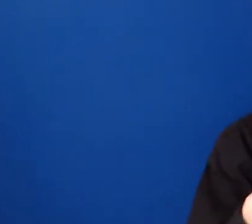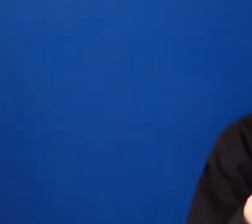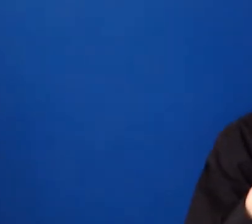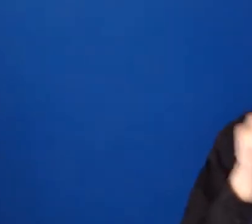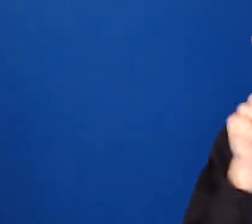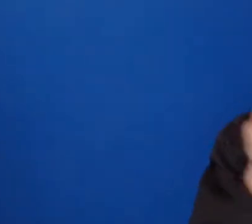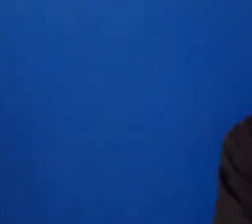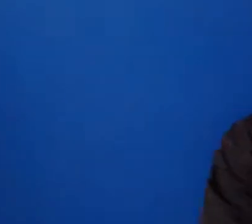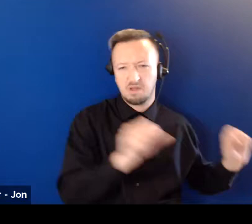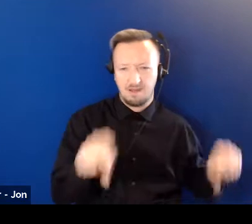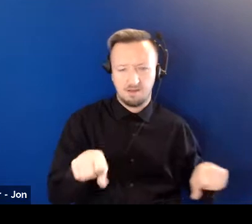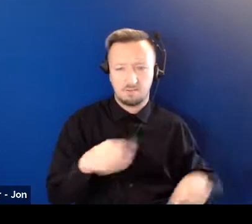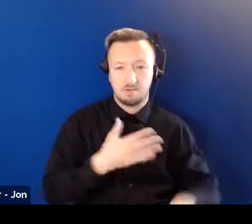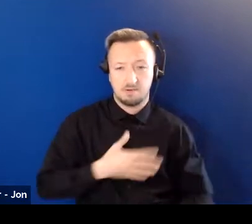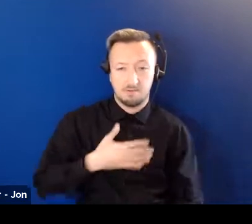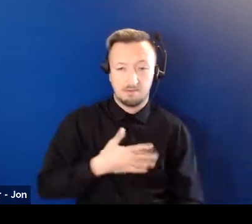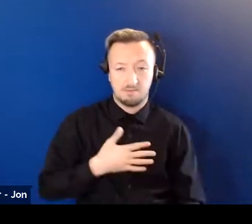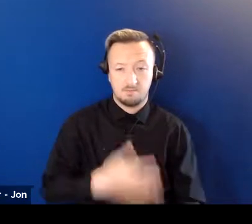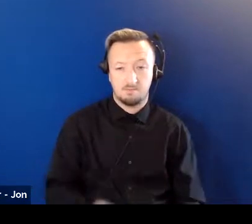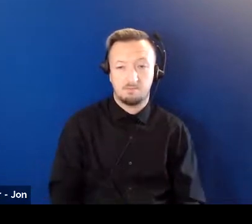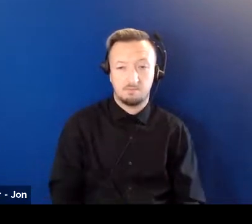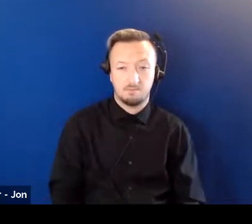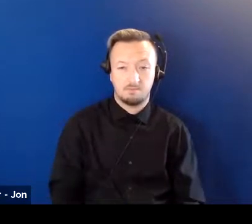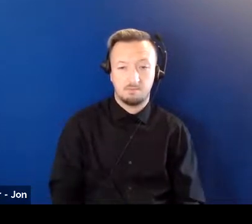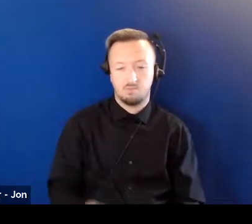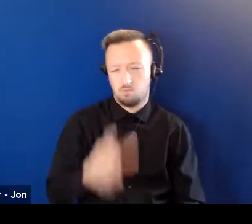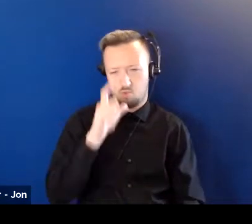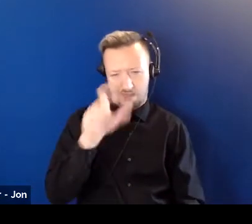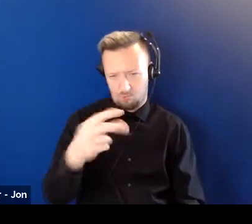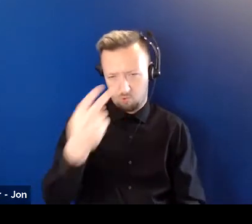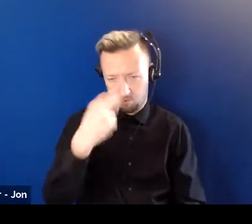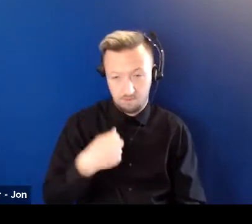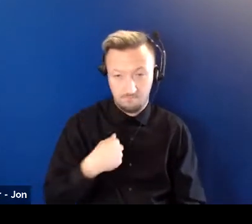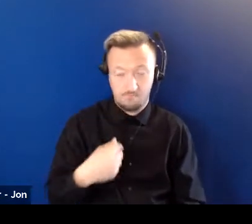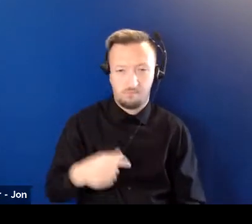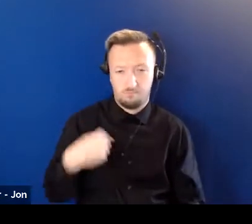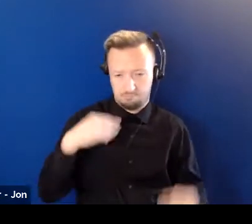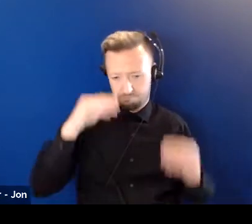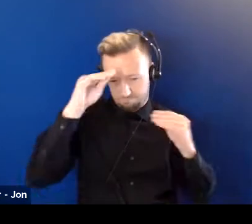the slide, and you don't have to see me. I'm a little disheveled anyway.